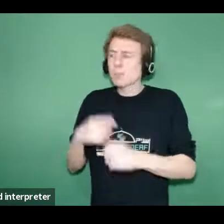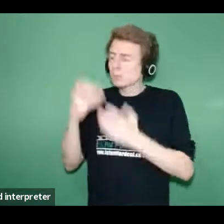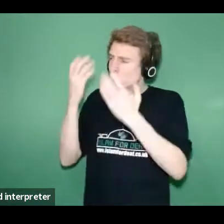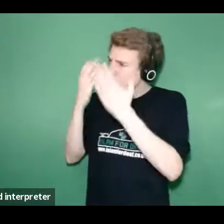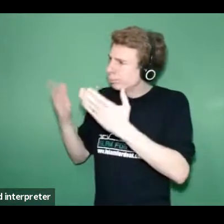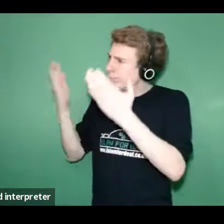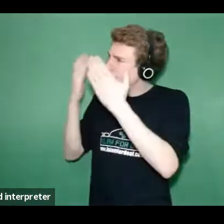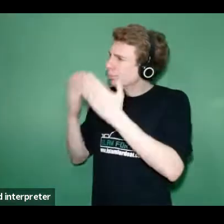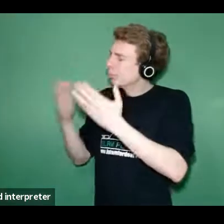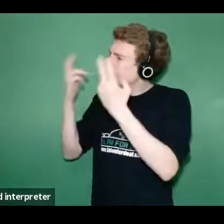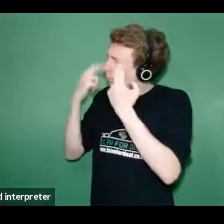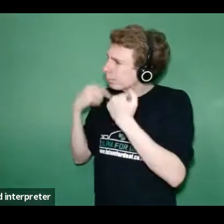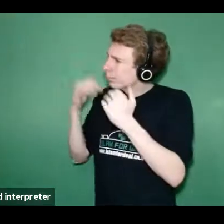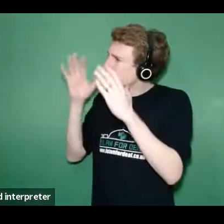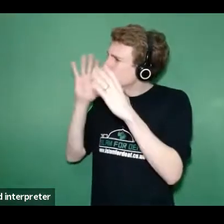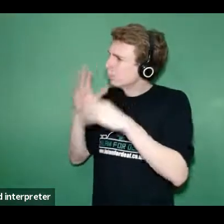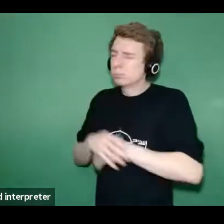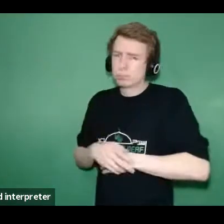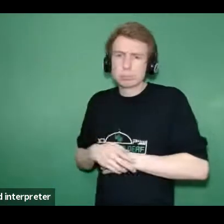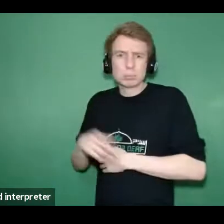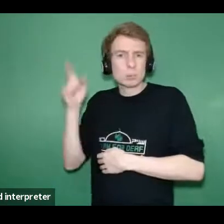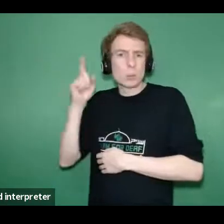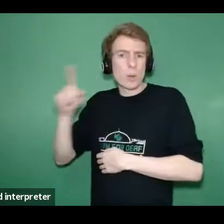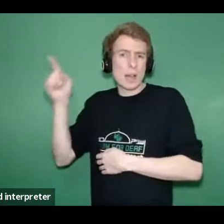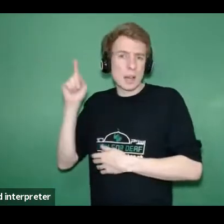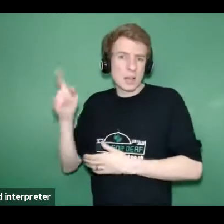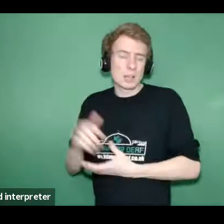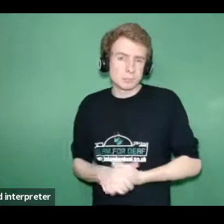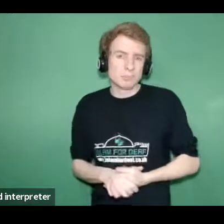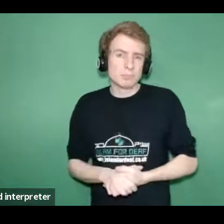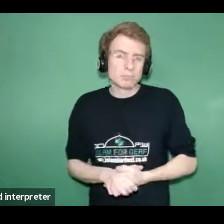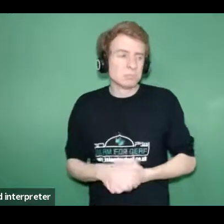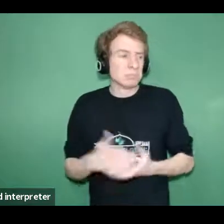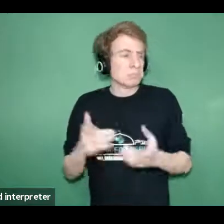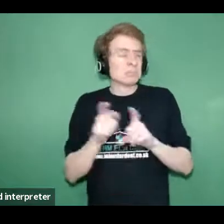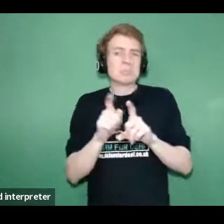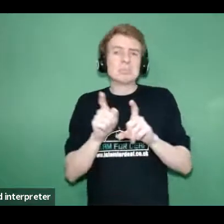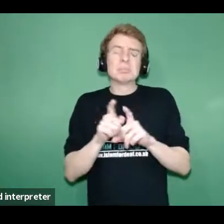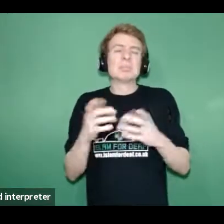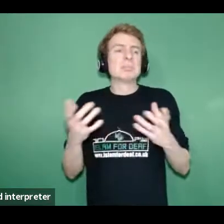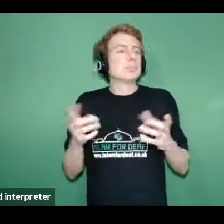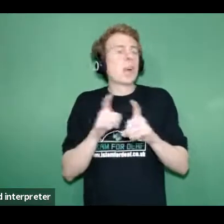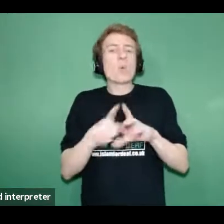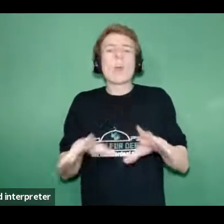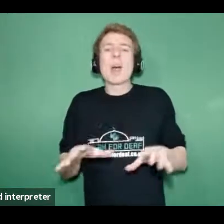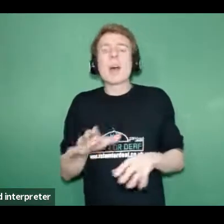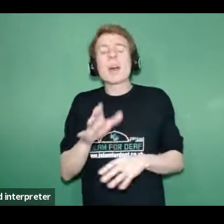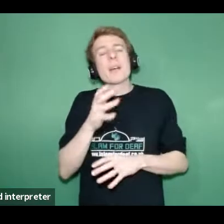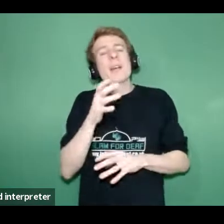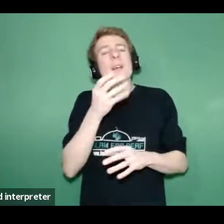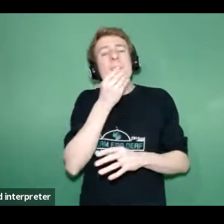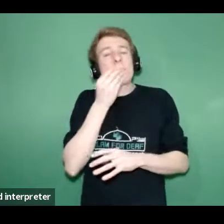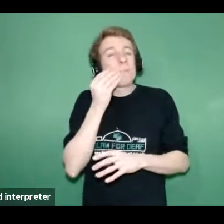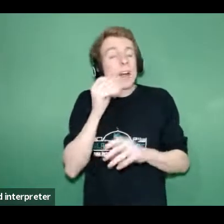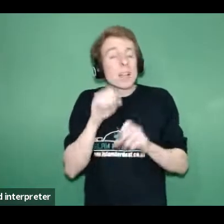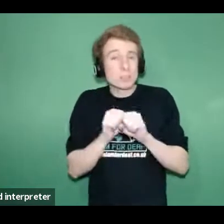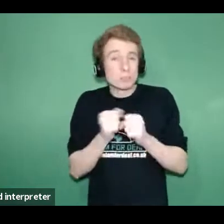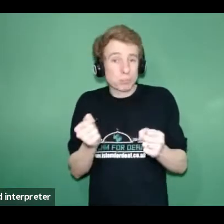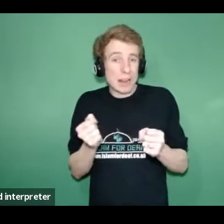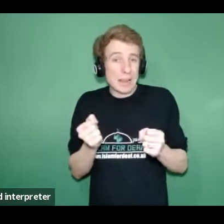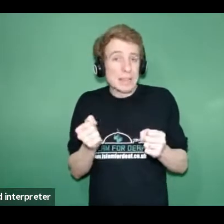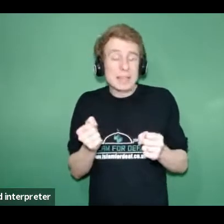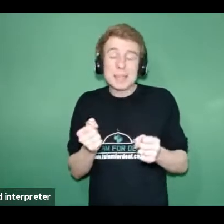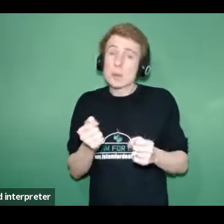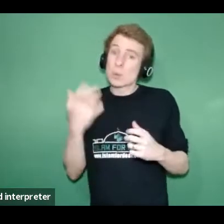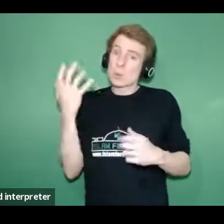example, at the time around when they are breaking the fast, this is a time when the supplication is more acceptable to Allah